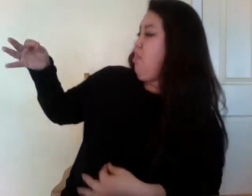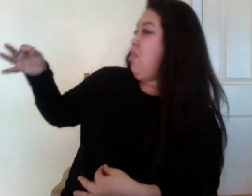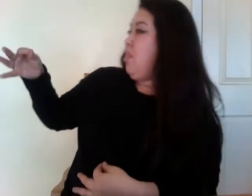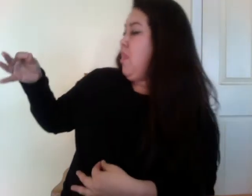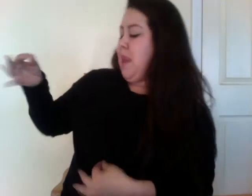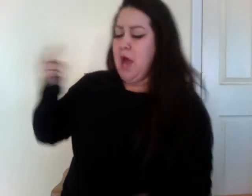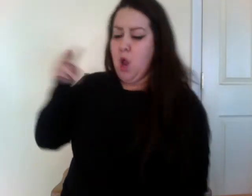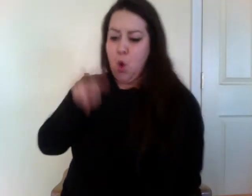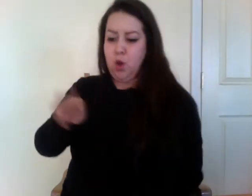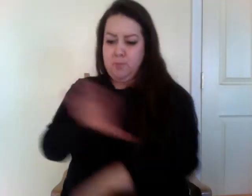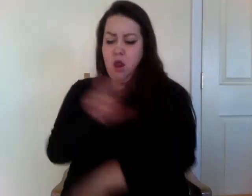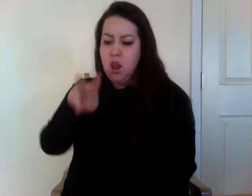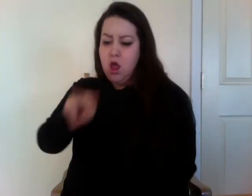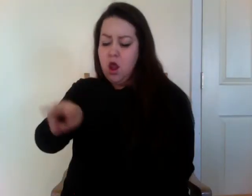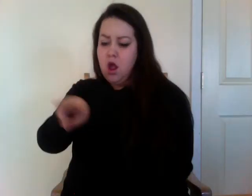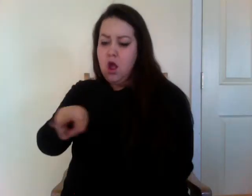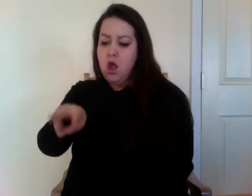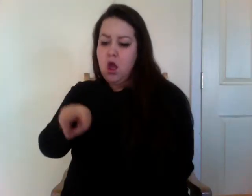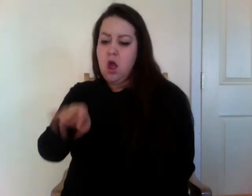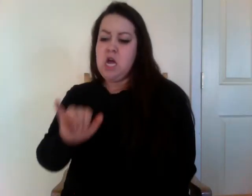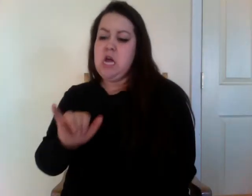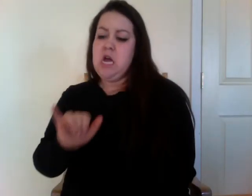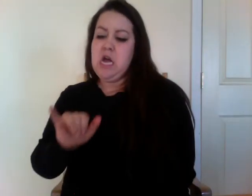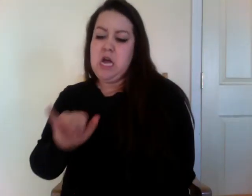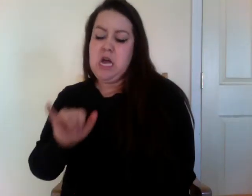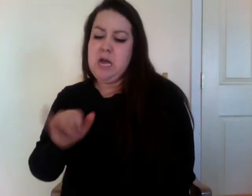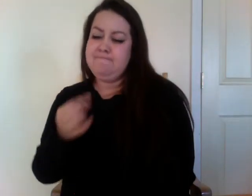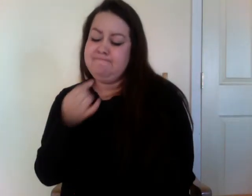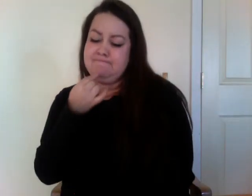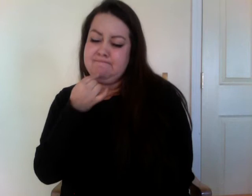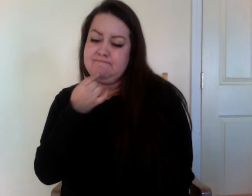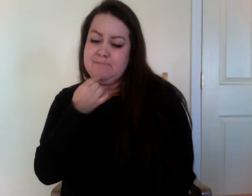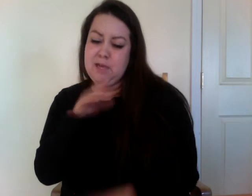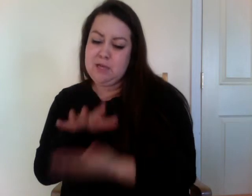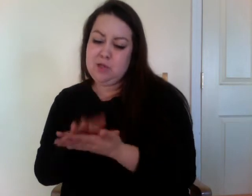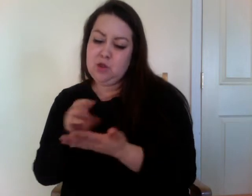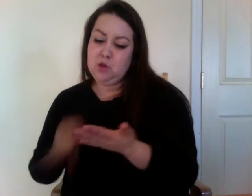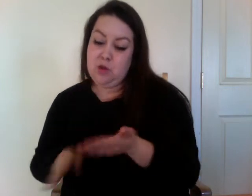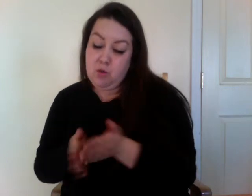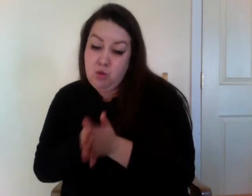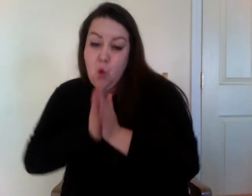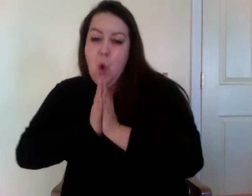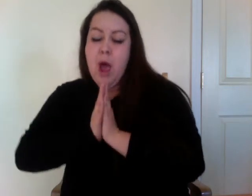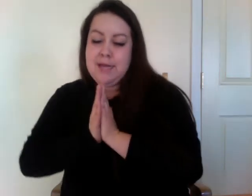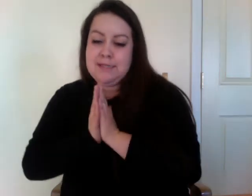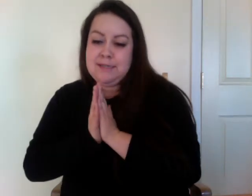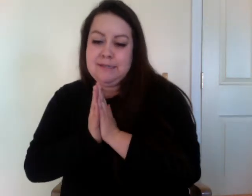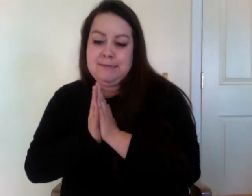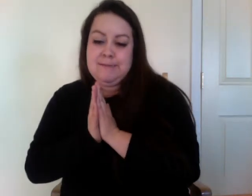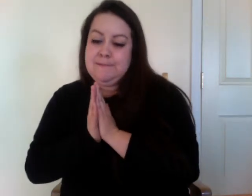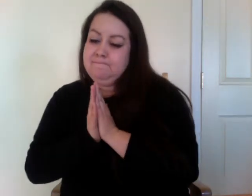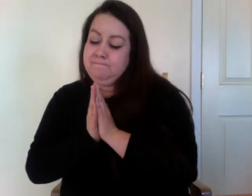If in our student database the student has already submitted a request to our office to have their information